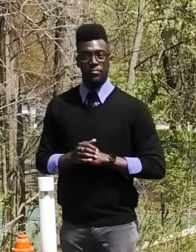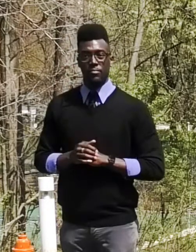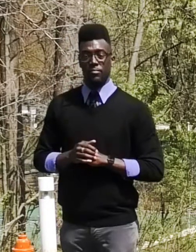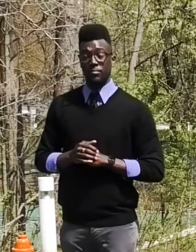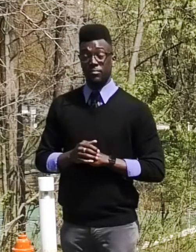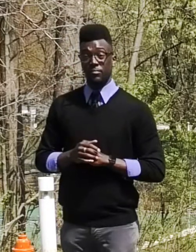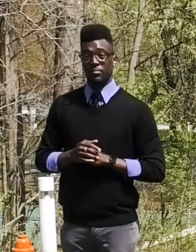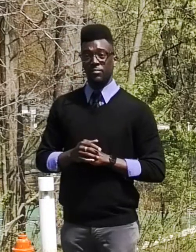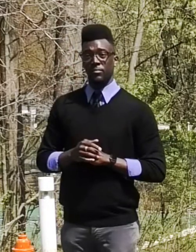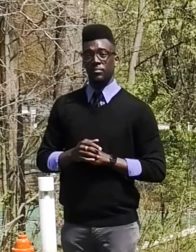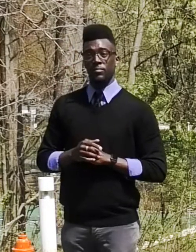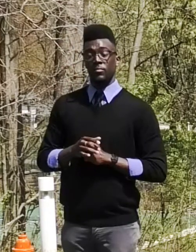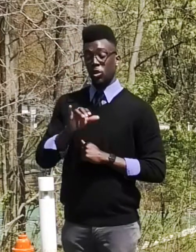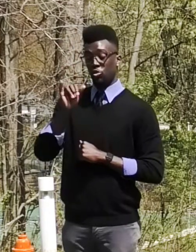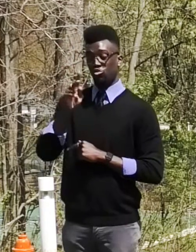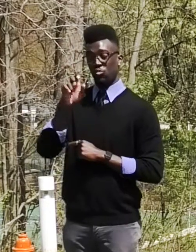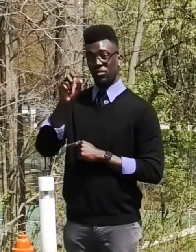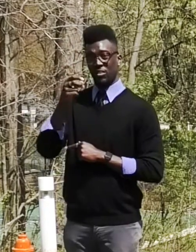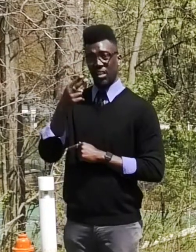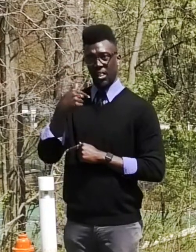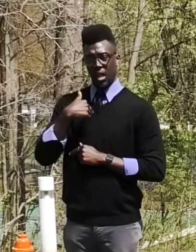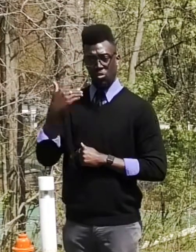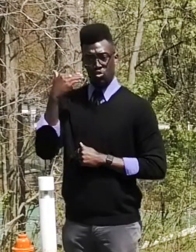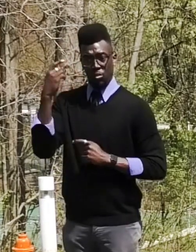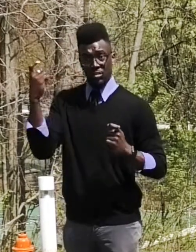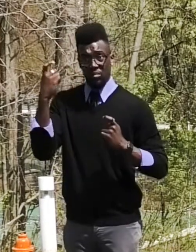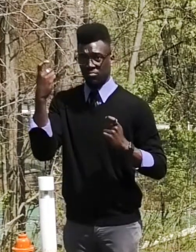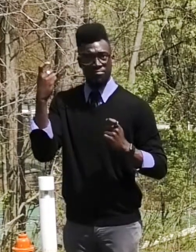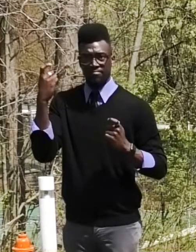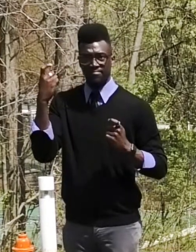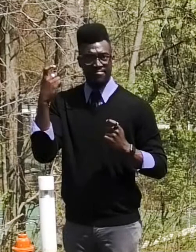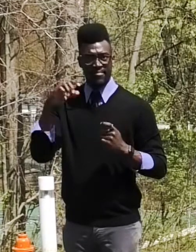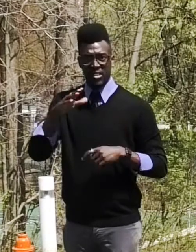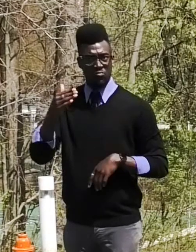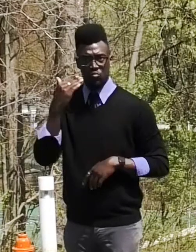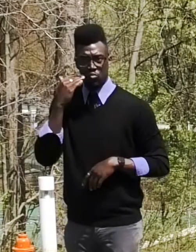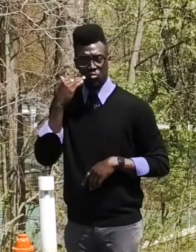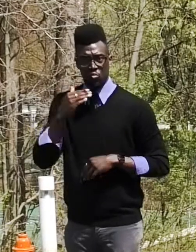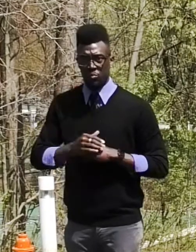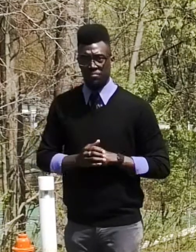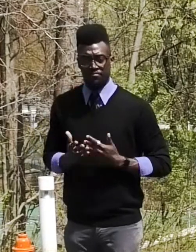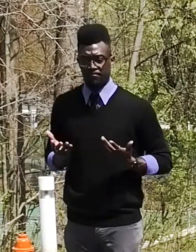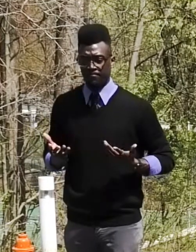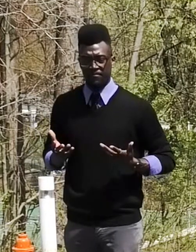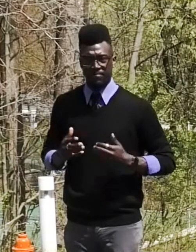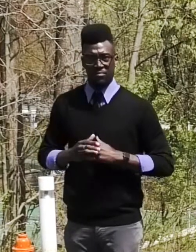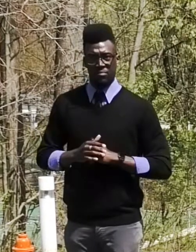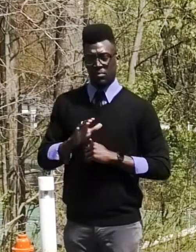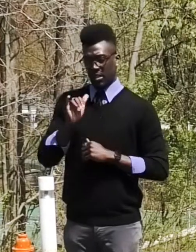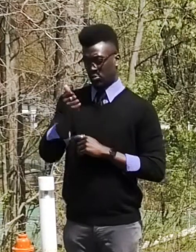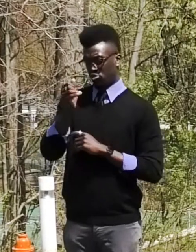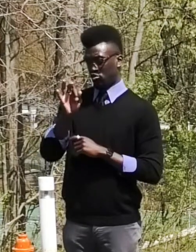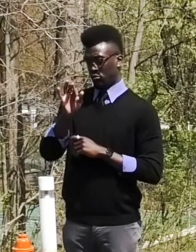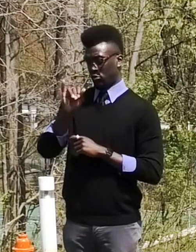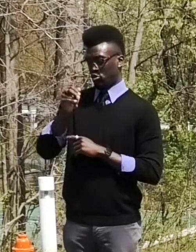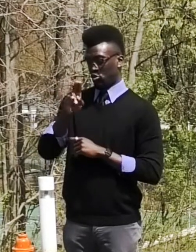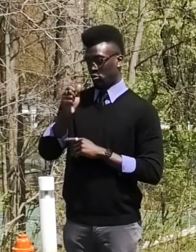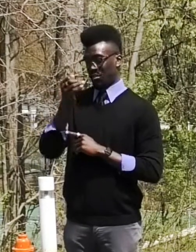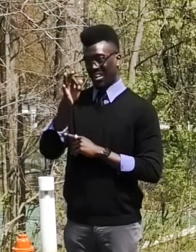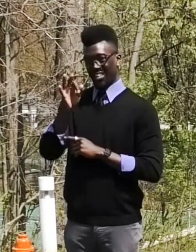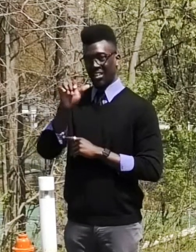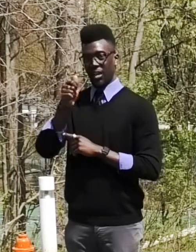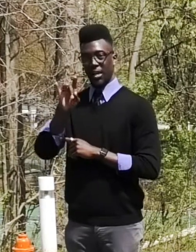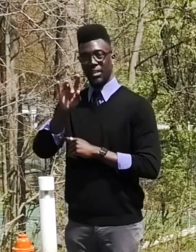Juneteenth as a day to celebrate and commemorate the end of slavery on June 19, 1865, which some